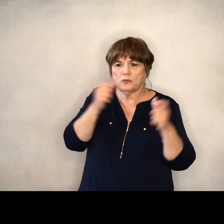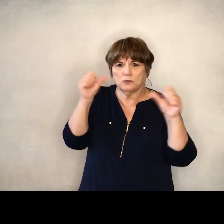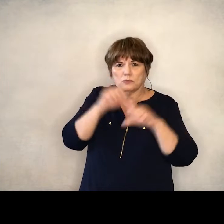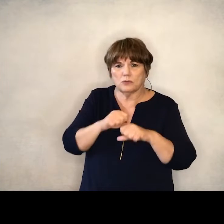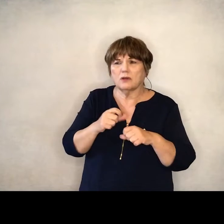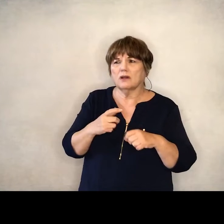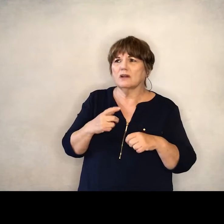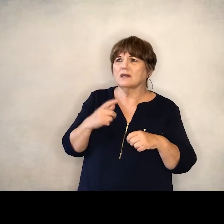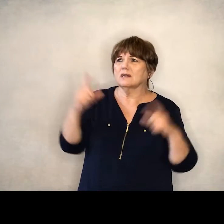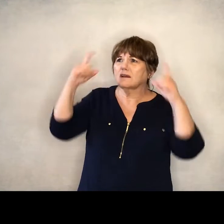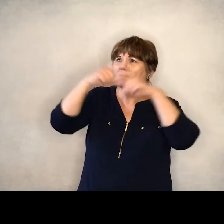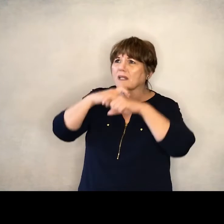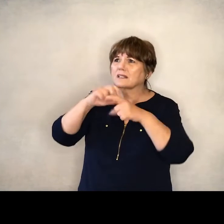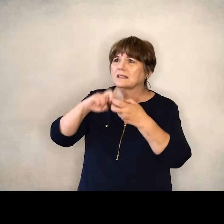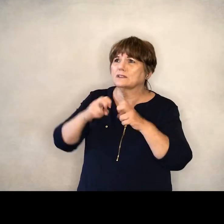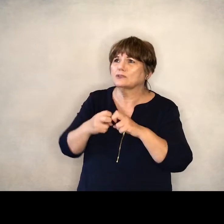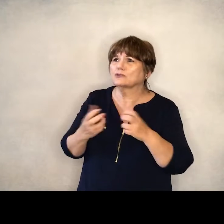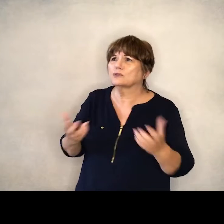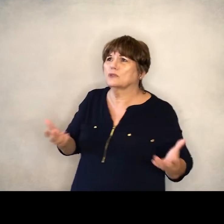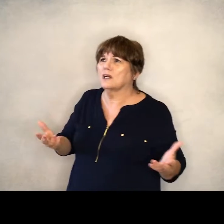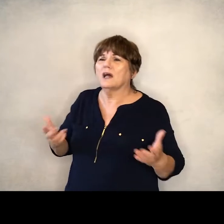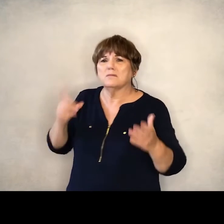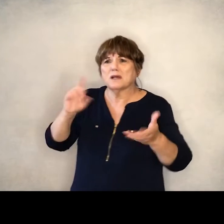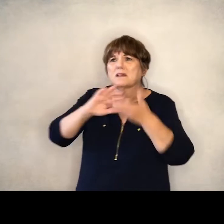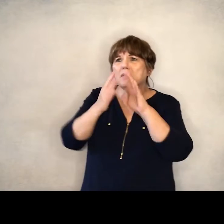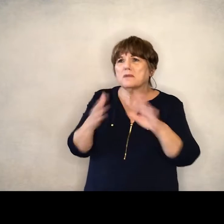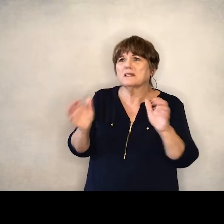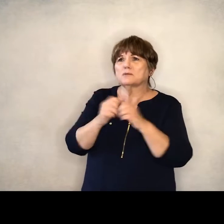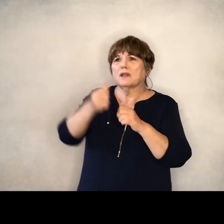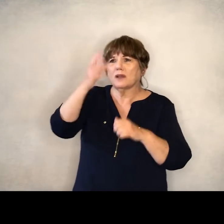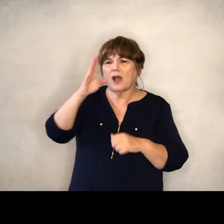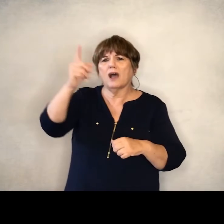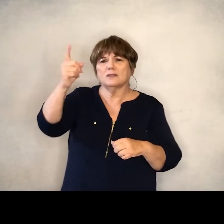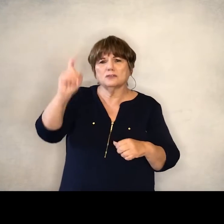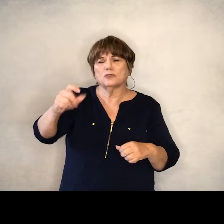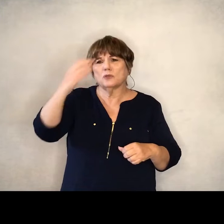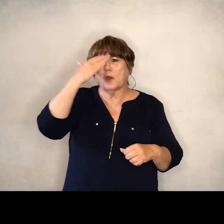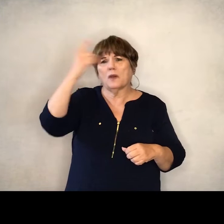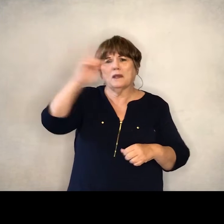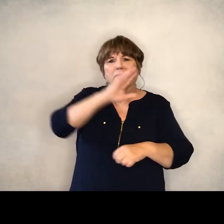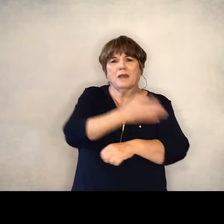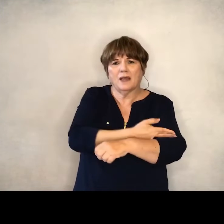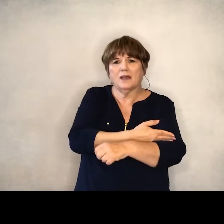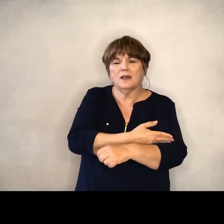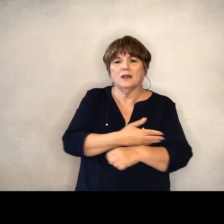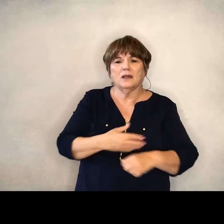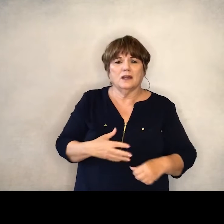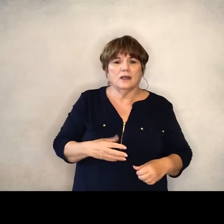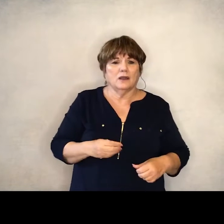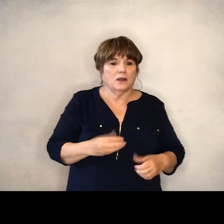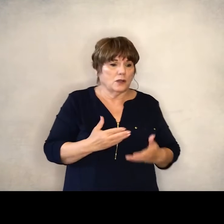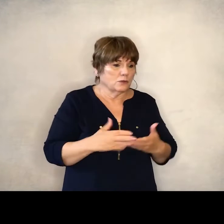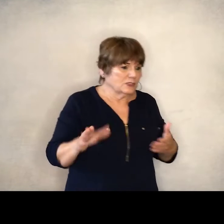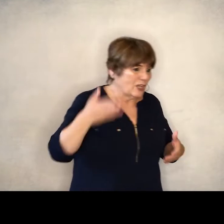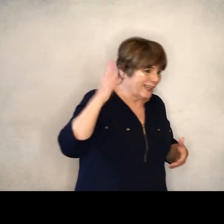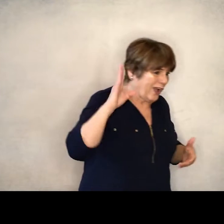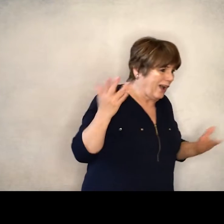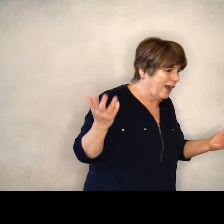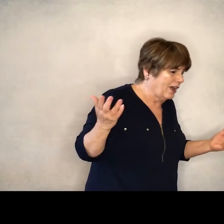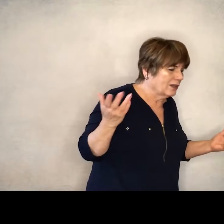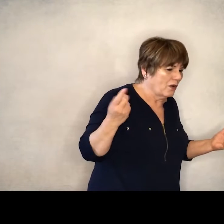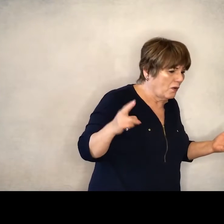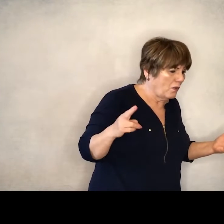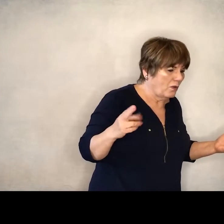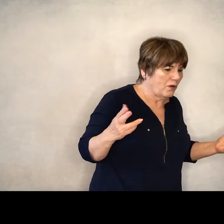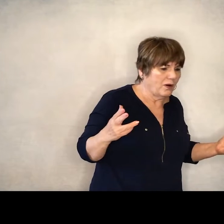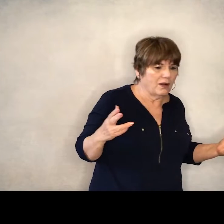I knew I had to make peace with God's sovereignty, reject God altogether, or settle for a lesser